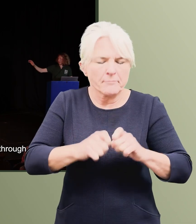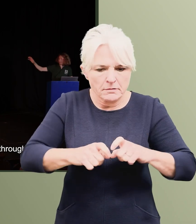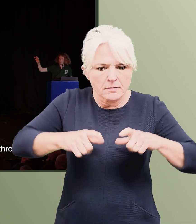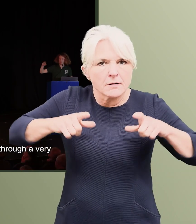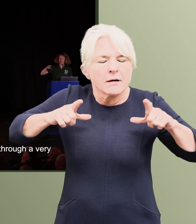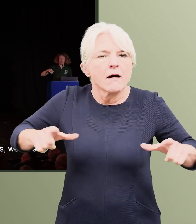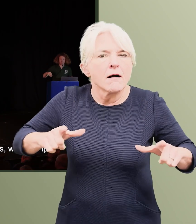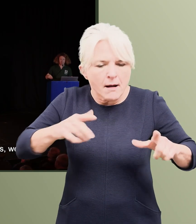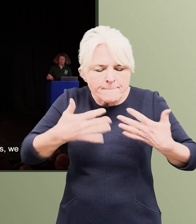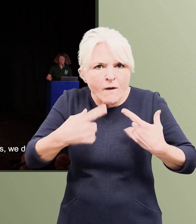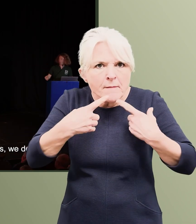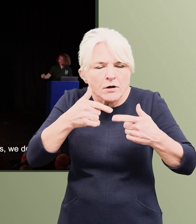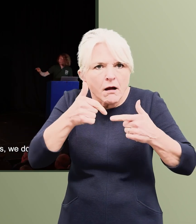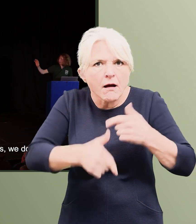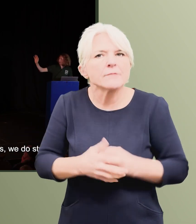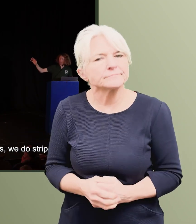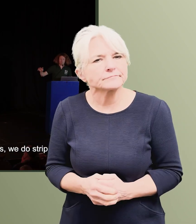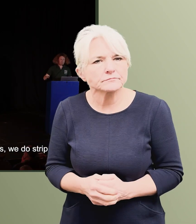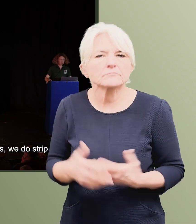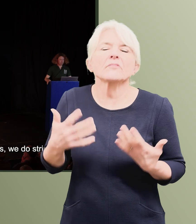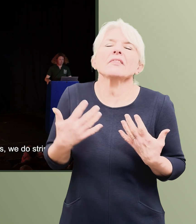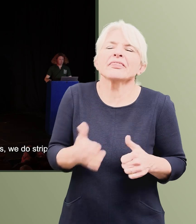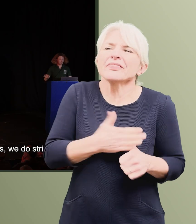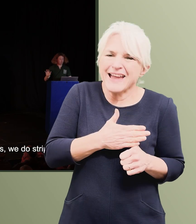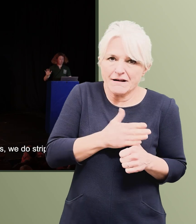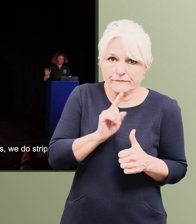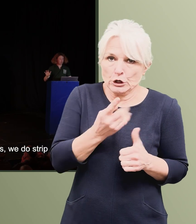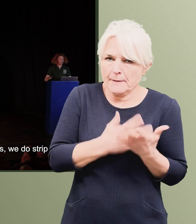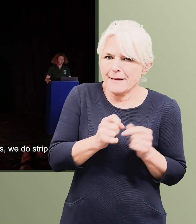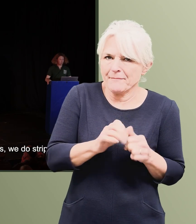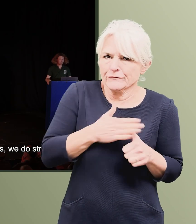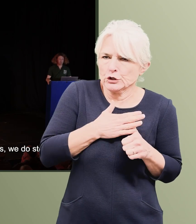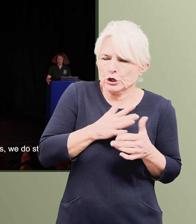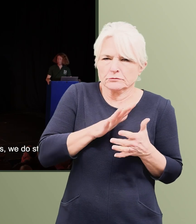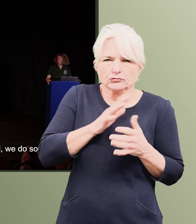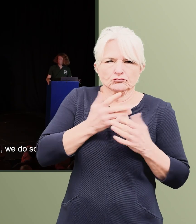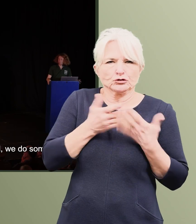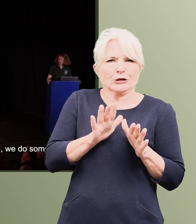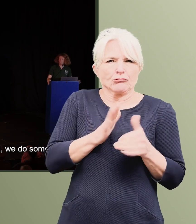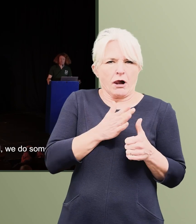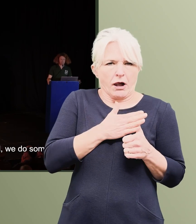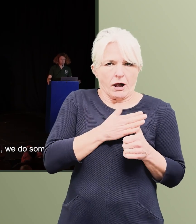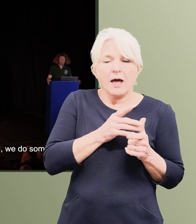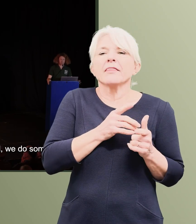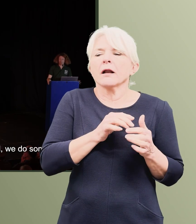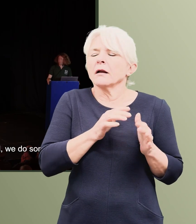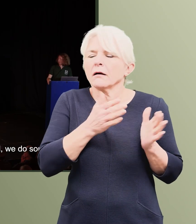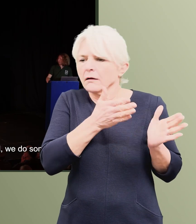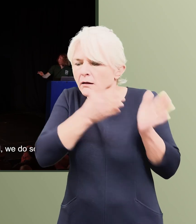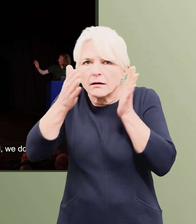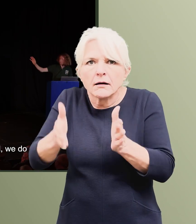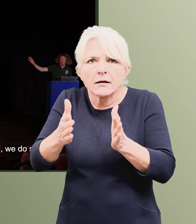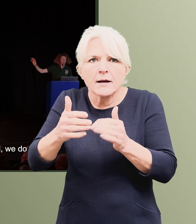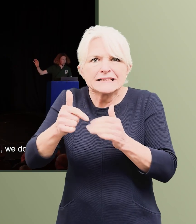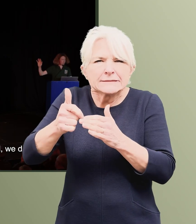long process of trying to break it down even further. The high potential areas, we do strip map record, which for the purposes of this is full